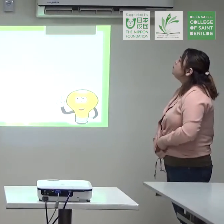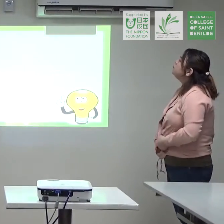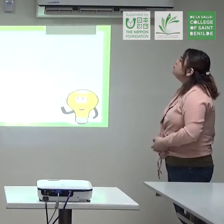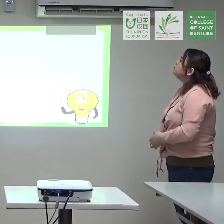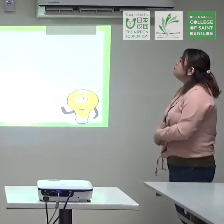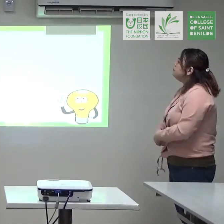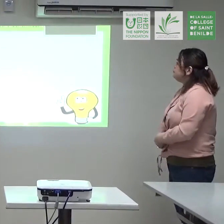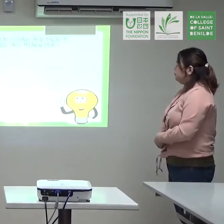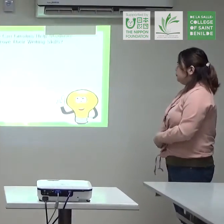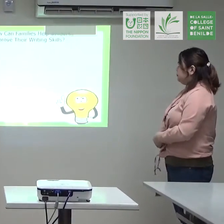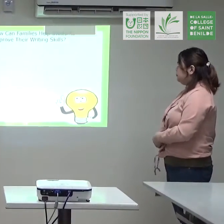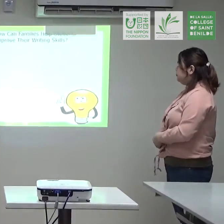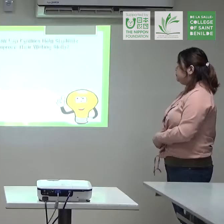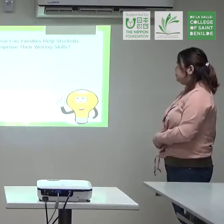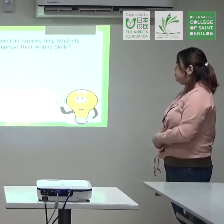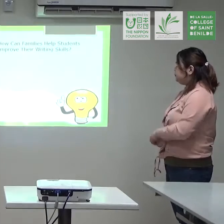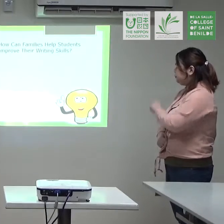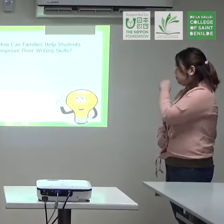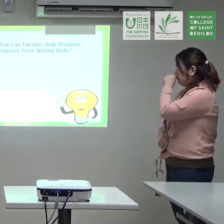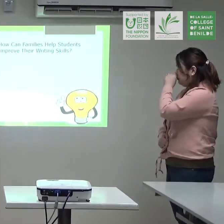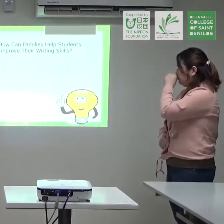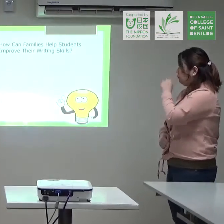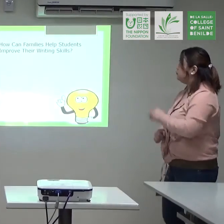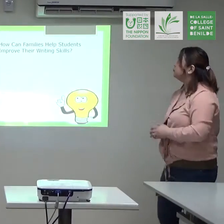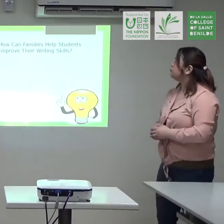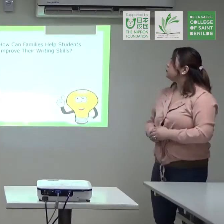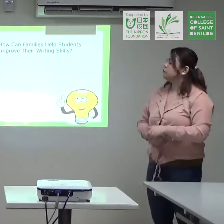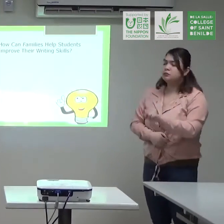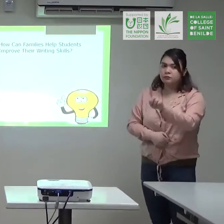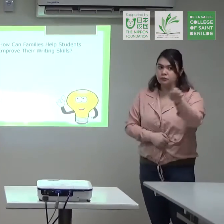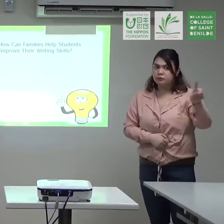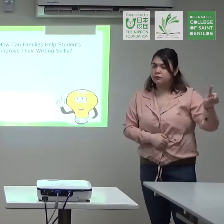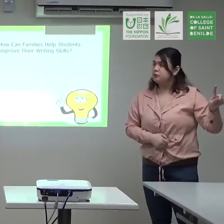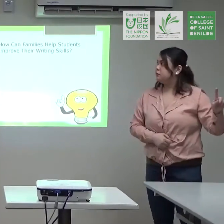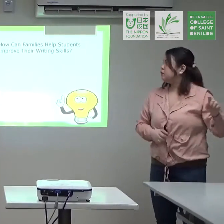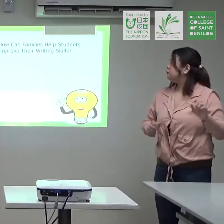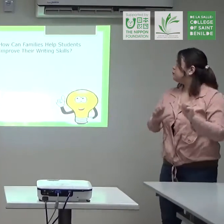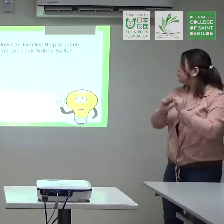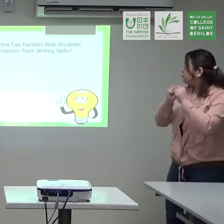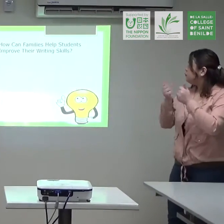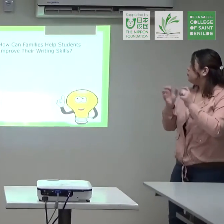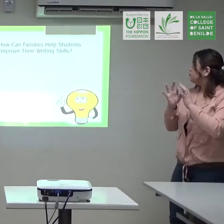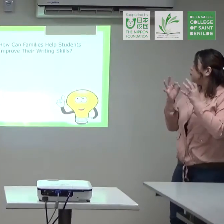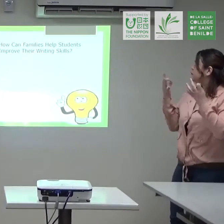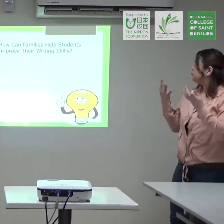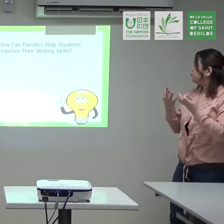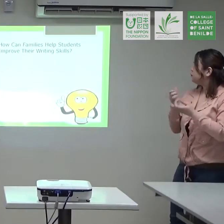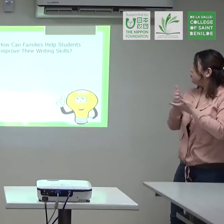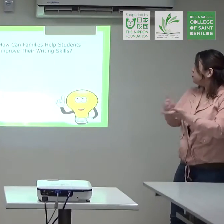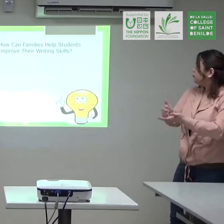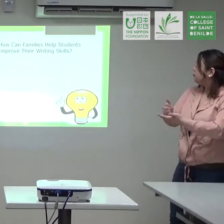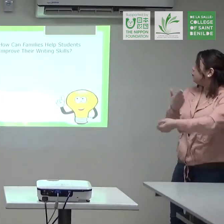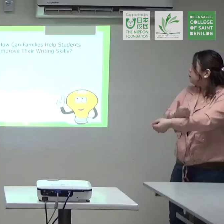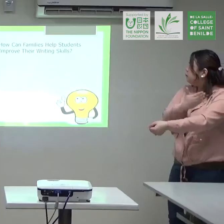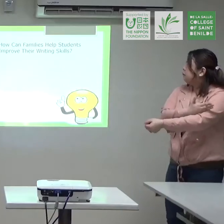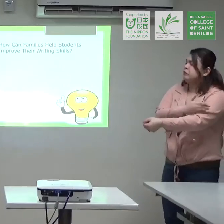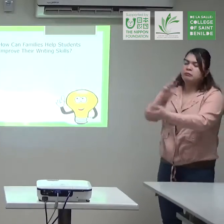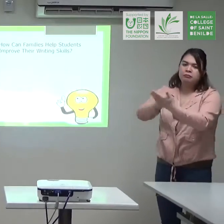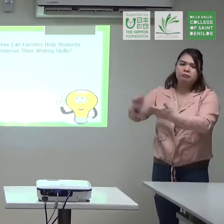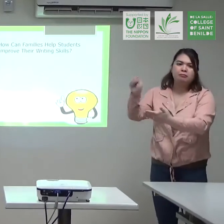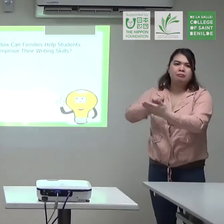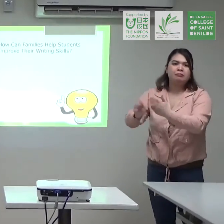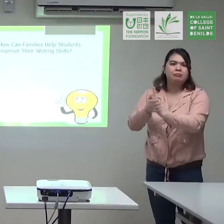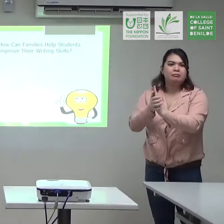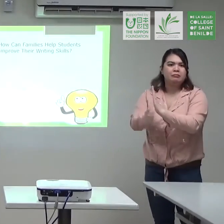Okay. For example, the project is how can families help students improve their writing skills? Kasi itong